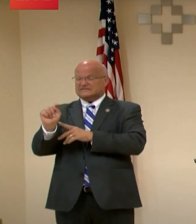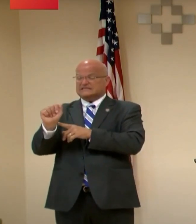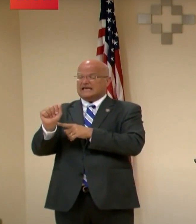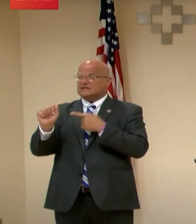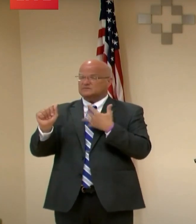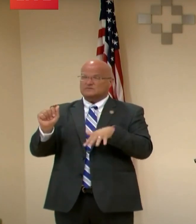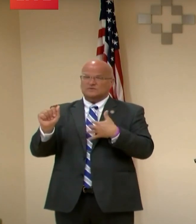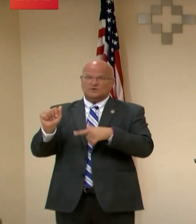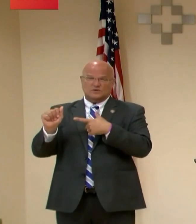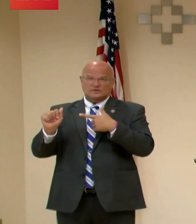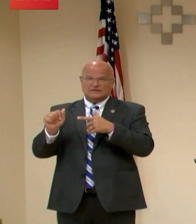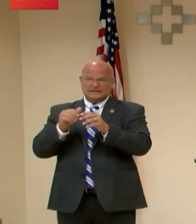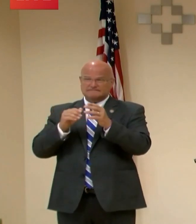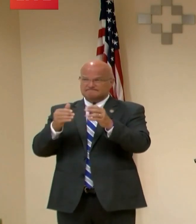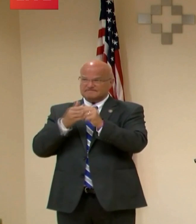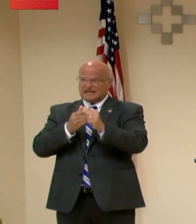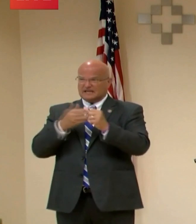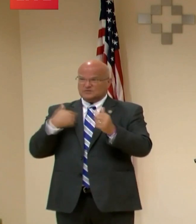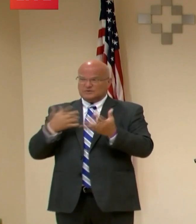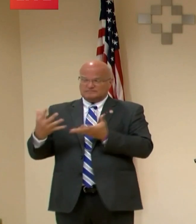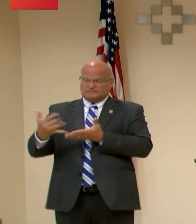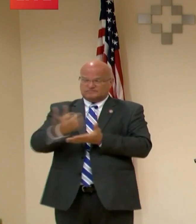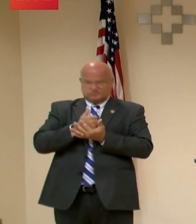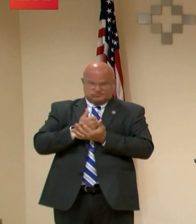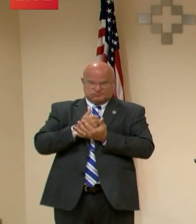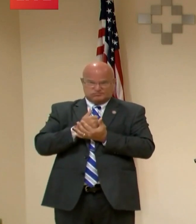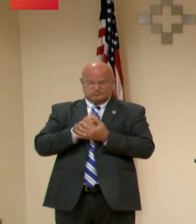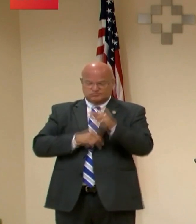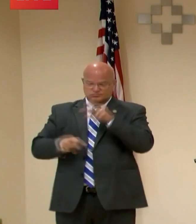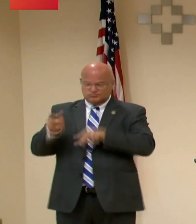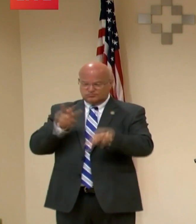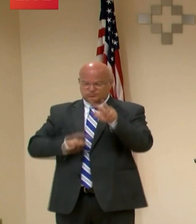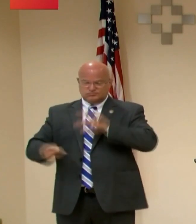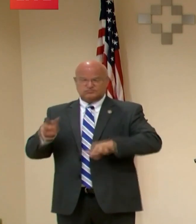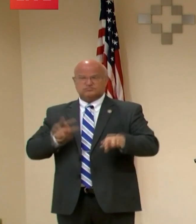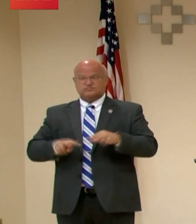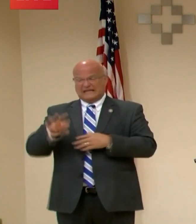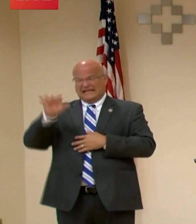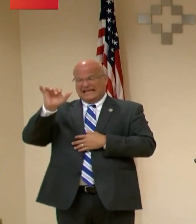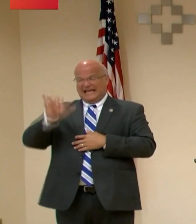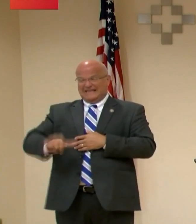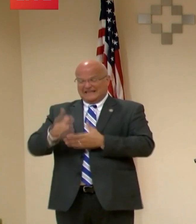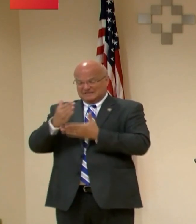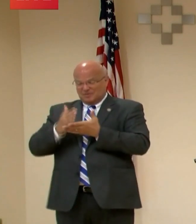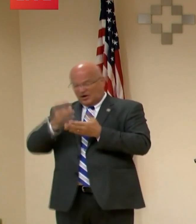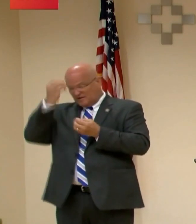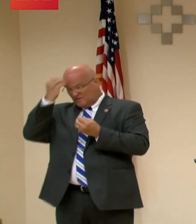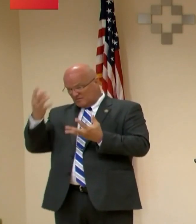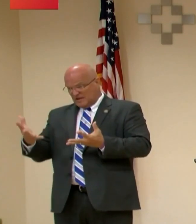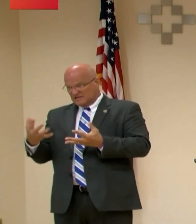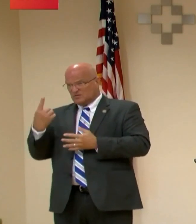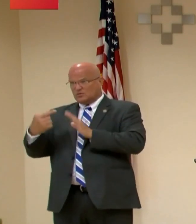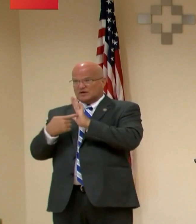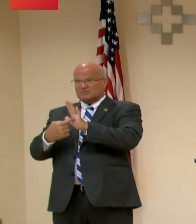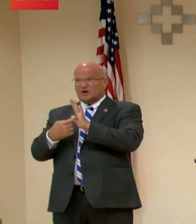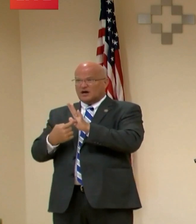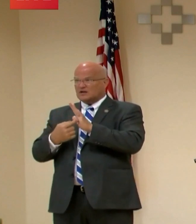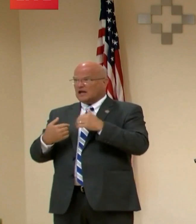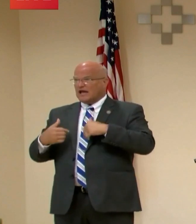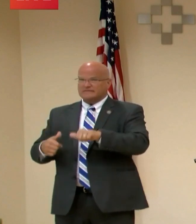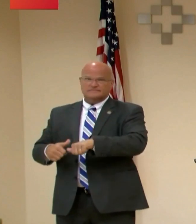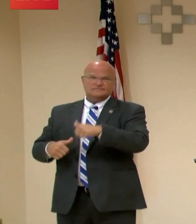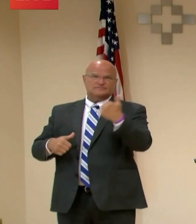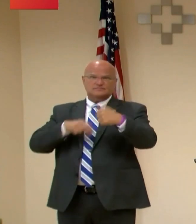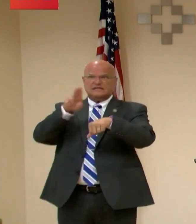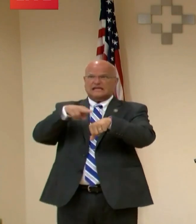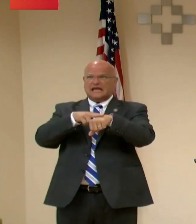and guidance that we can get, and that's one information, that's one model. I mean, there's